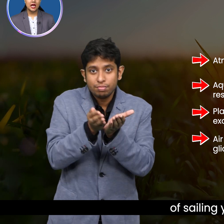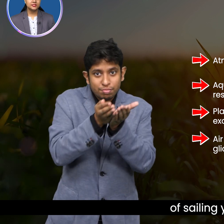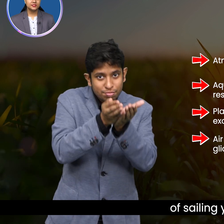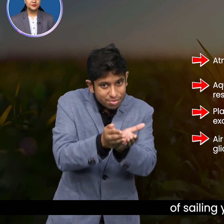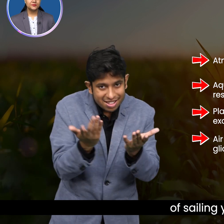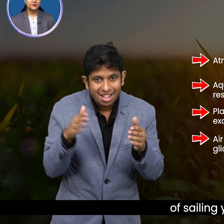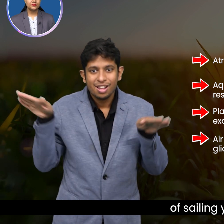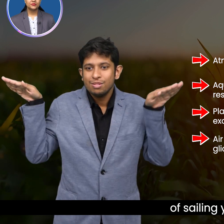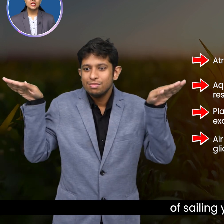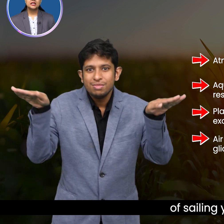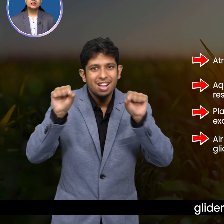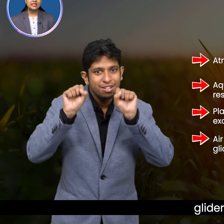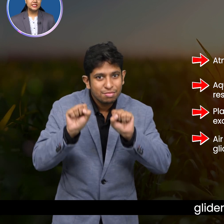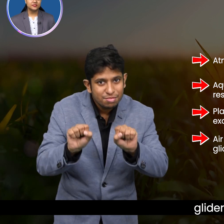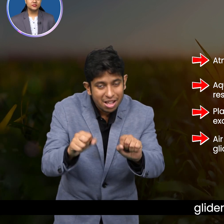sailing yachts,